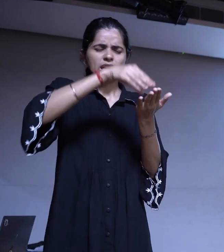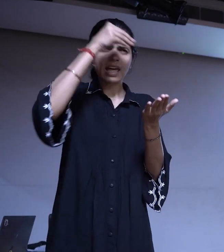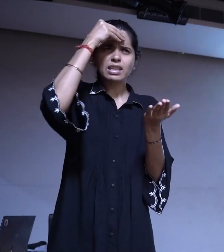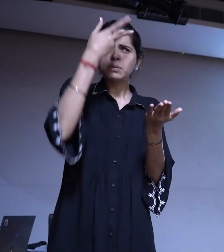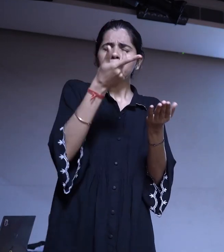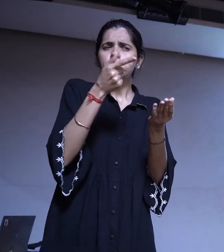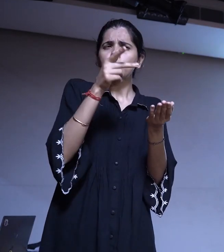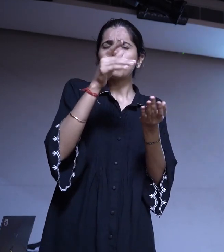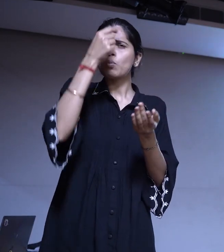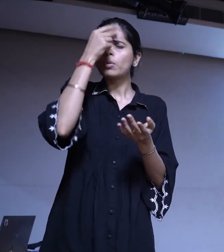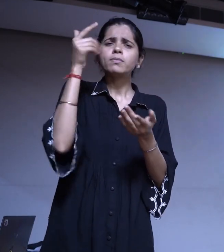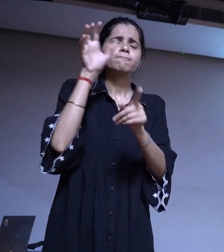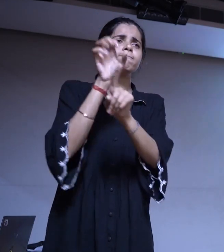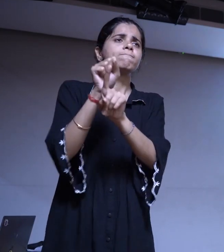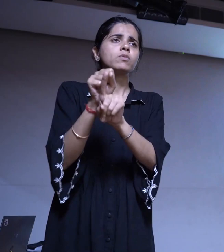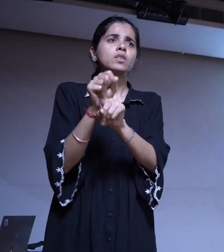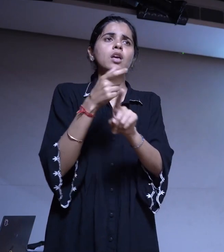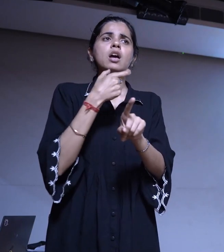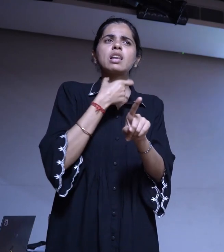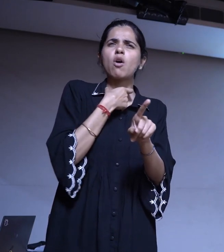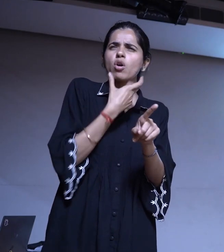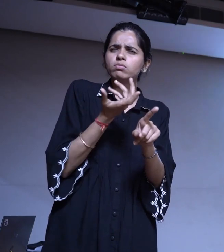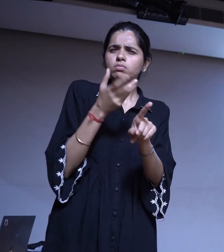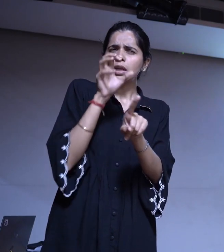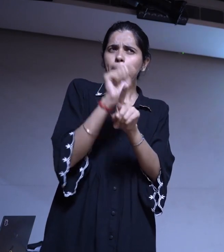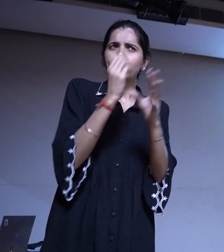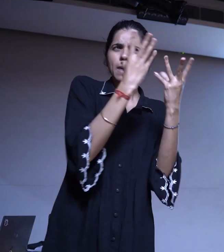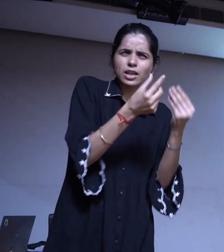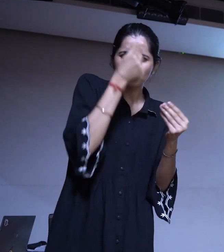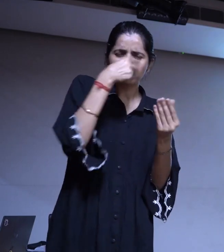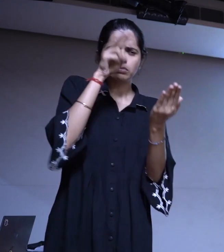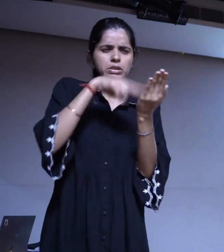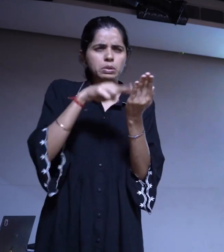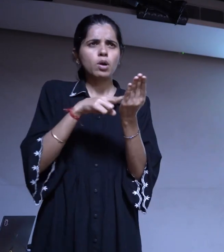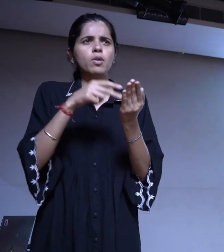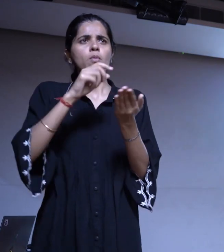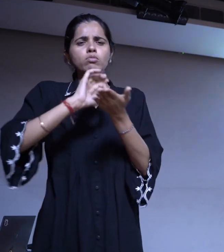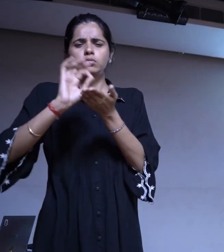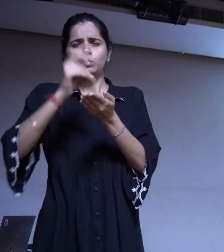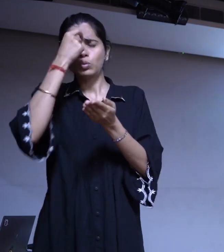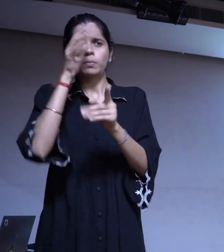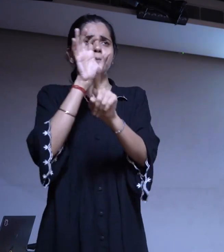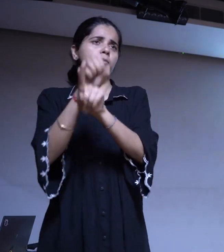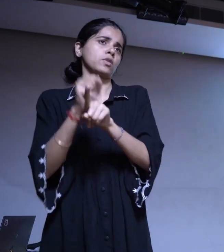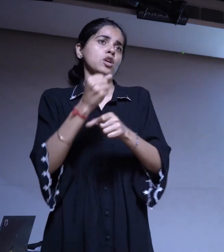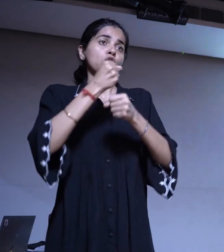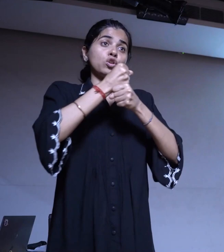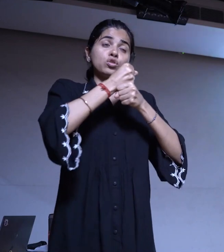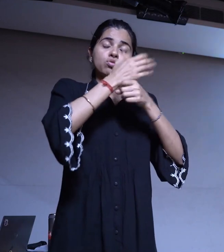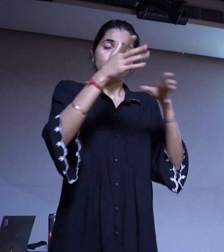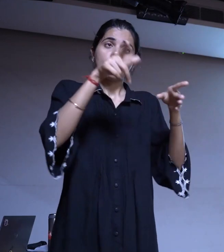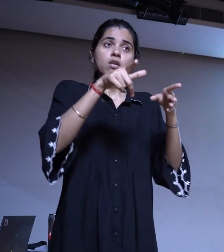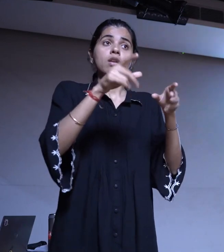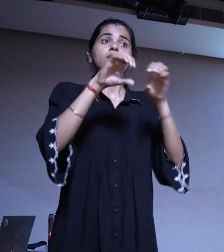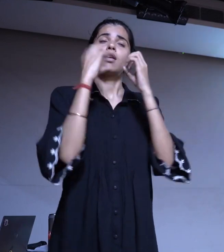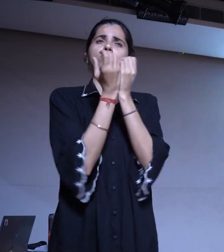Gap or might be at risk for learning disability so in general what we find